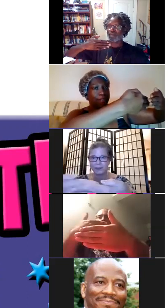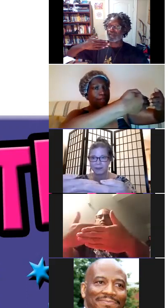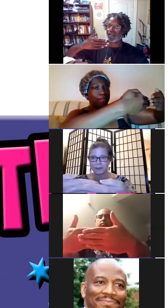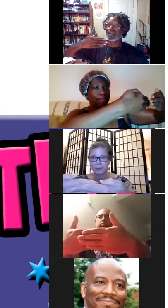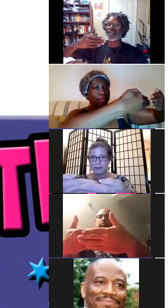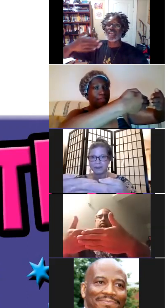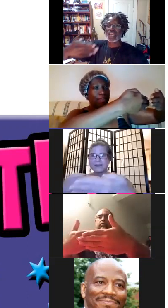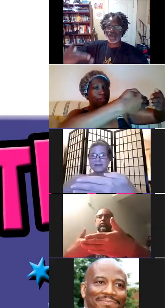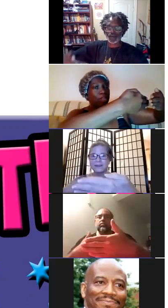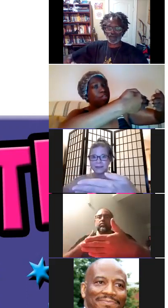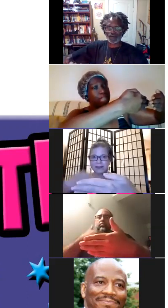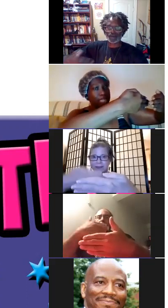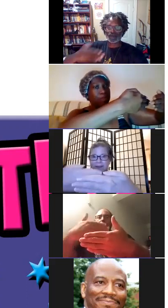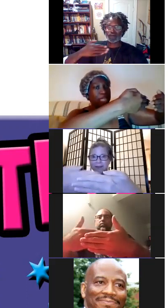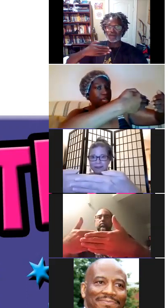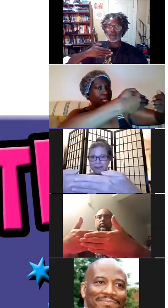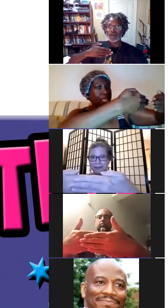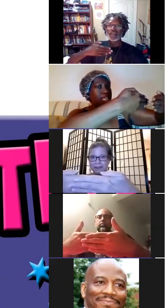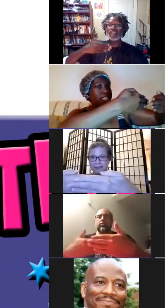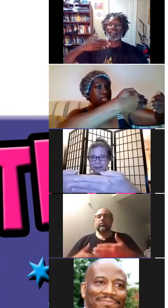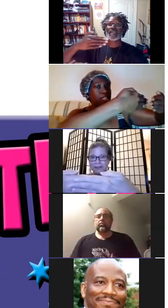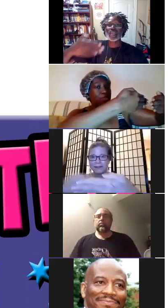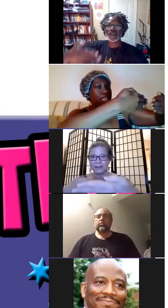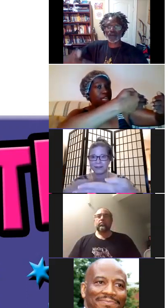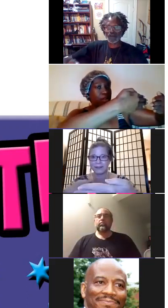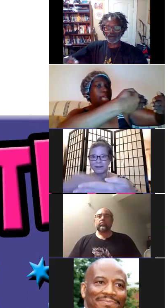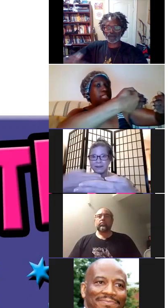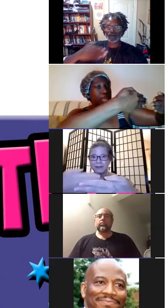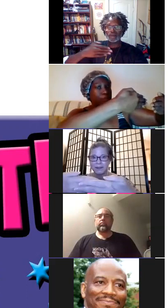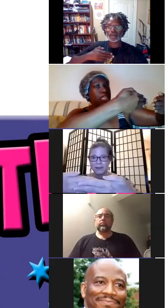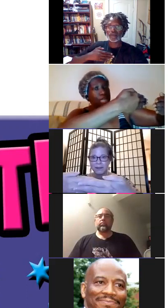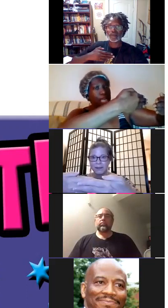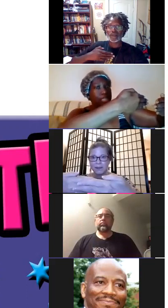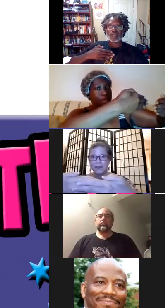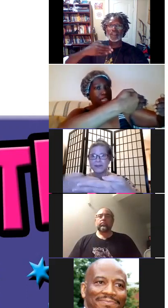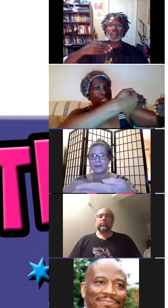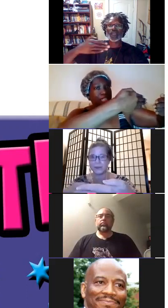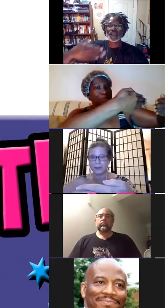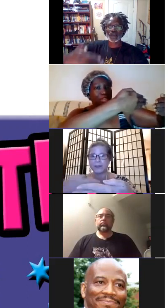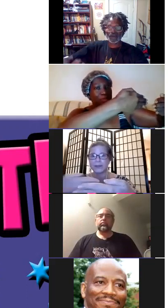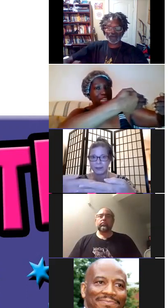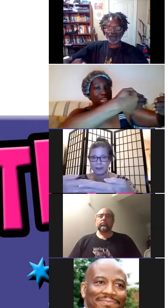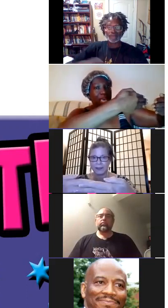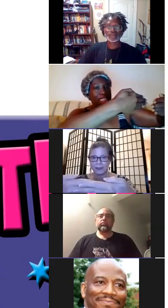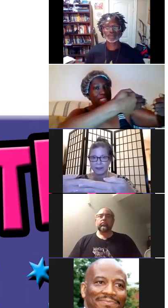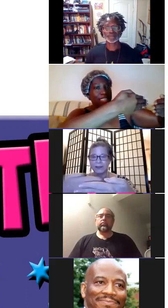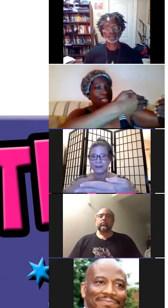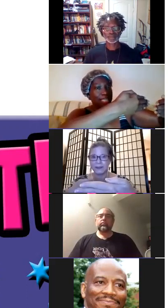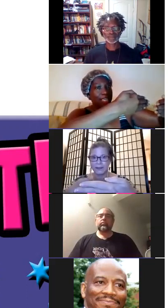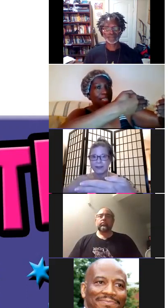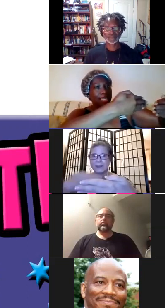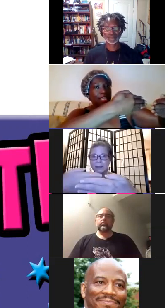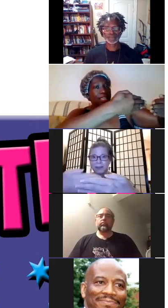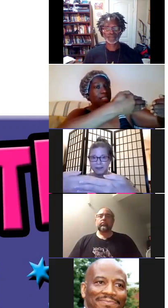hand, or your non-dominant hand. In A.S.L, you would hear dominant and non-dominant. That's why I'm trying to make it a habit to say